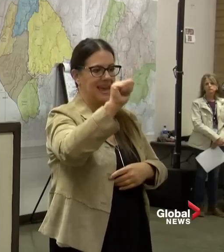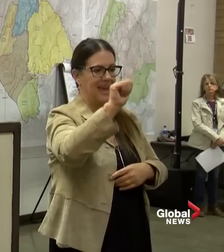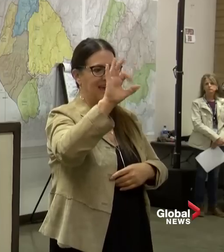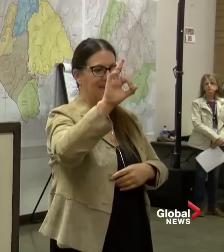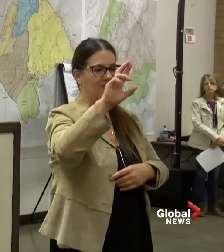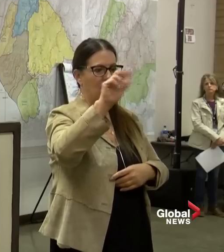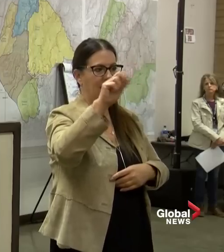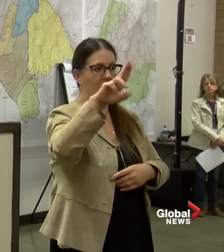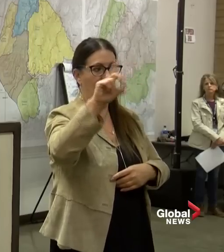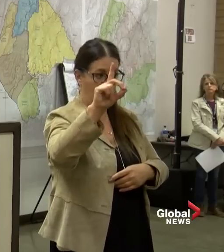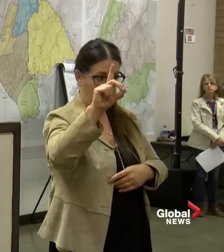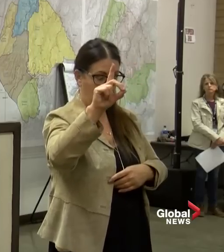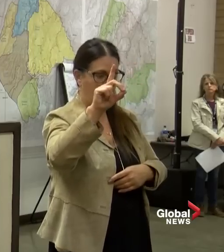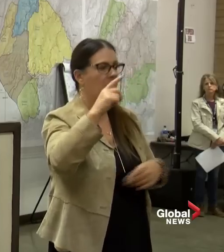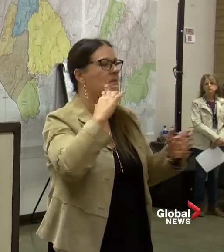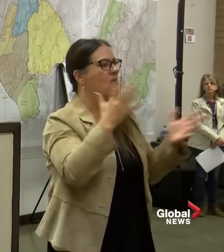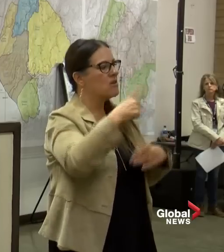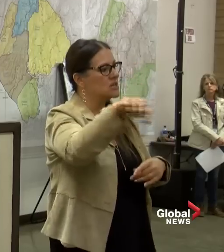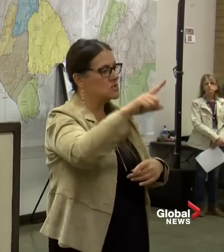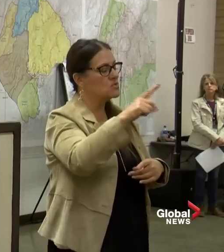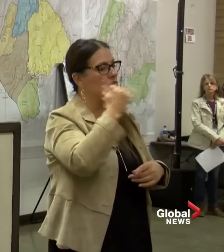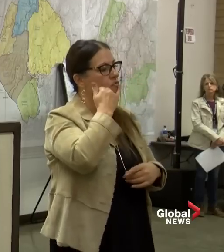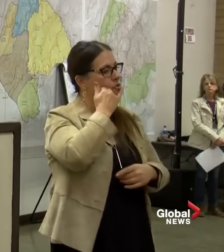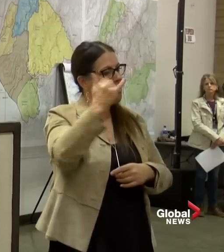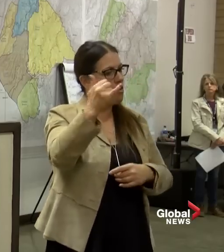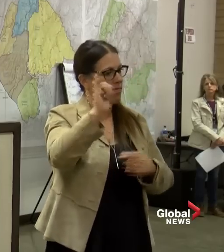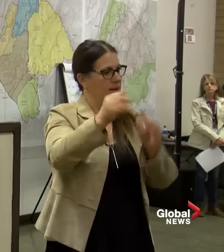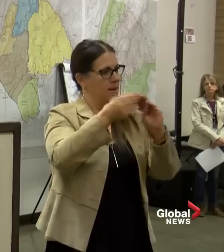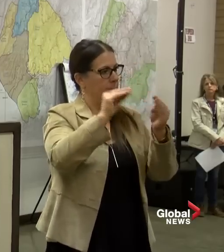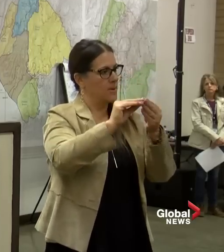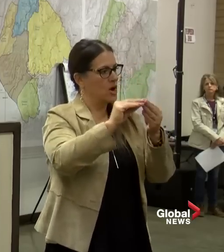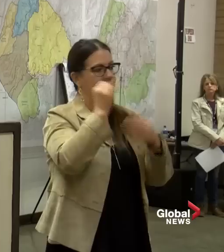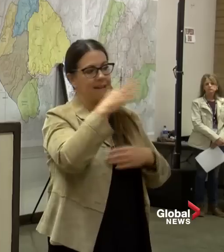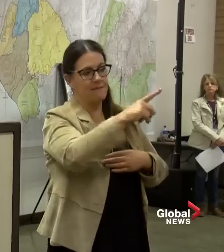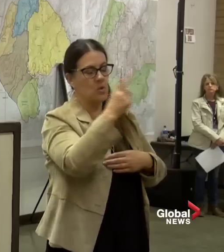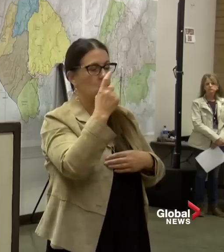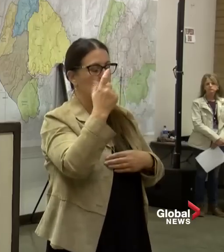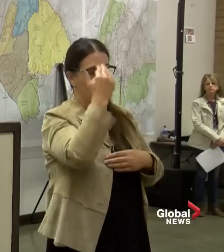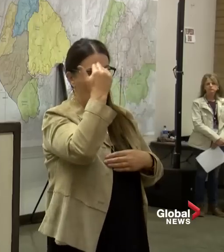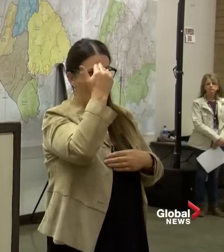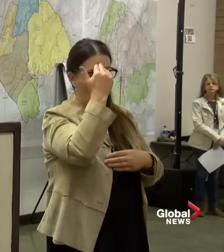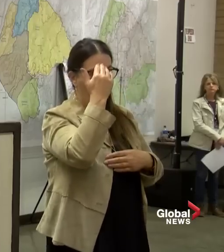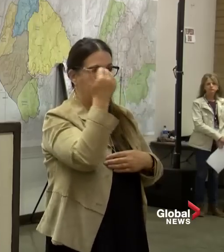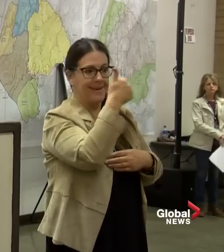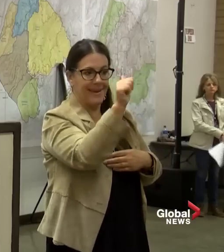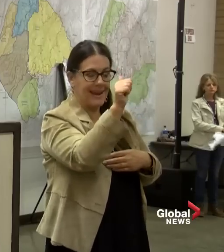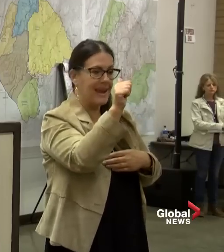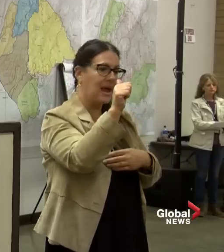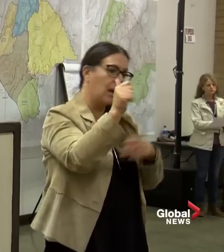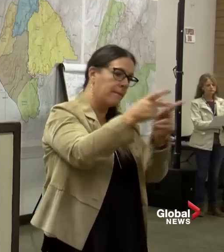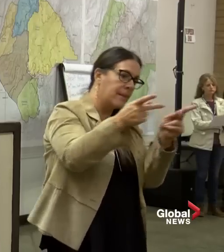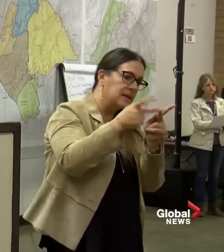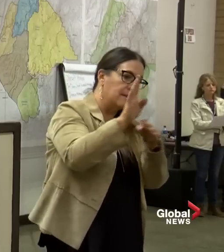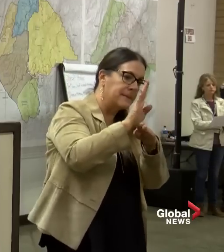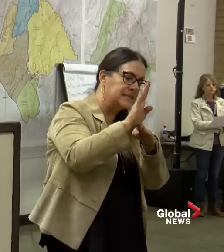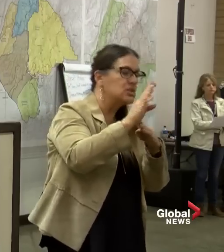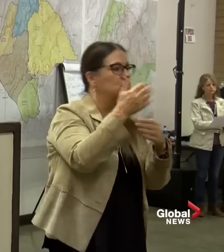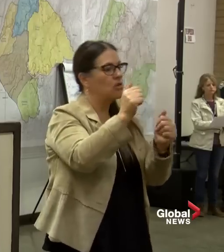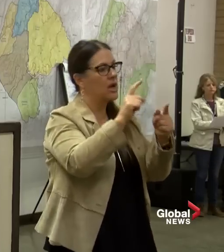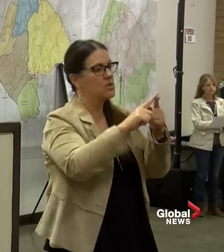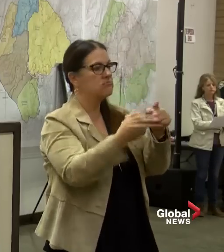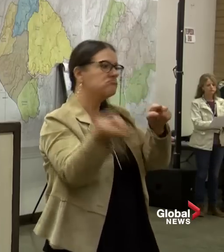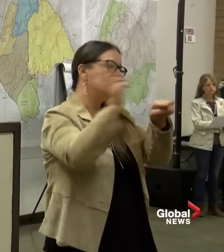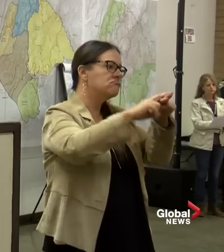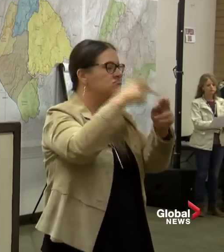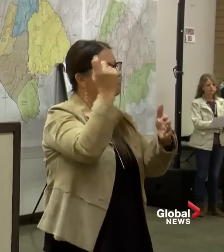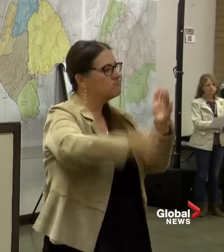1-866-DA-FRAUD. We are encouraging folks to call in any instances of price gouging to that tip line,